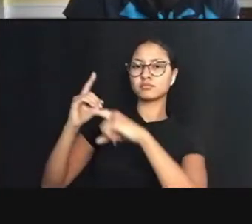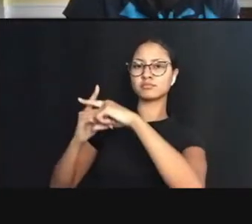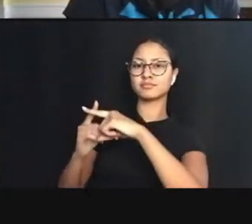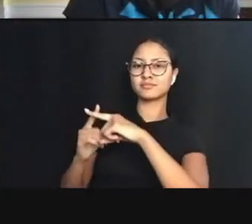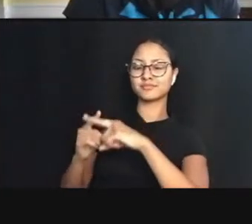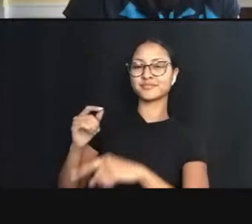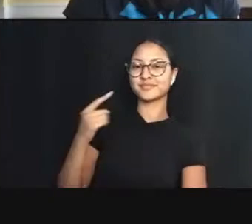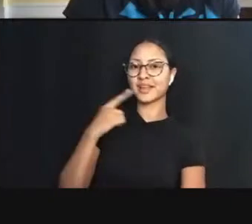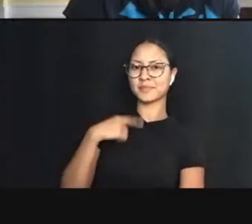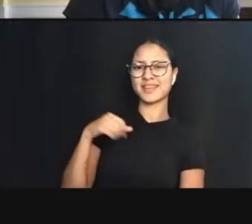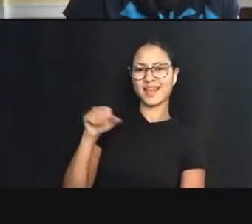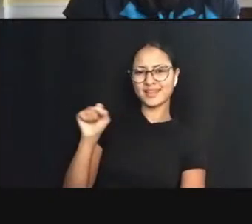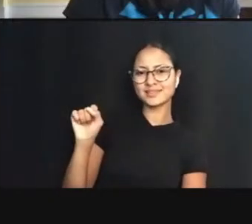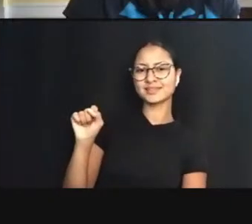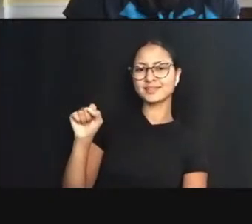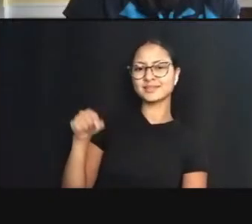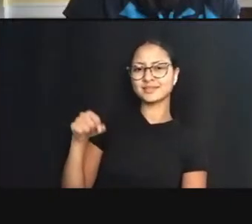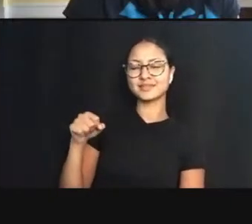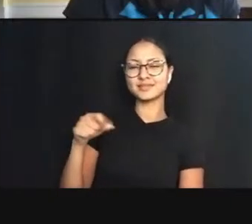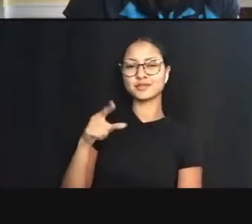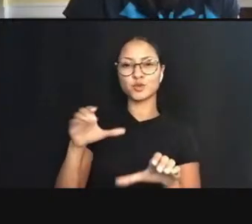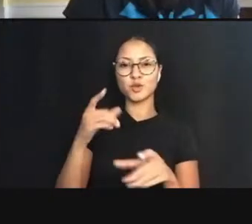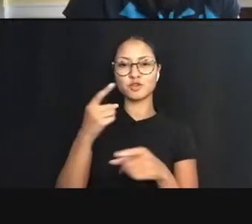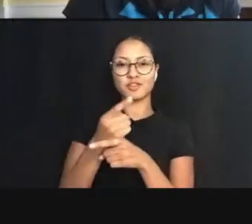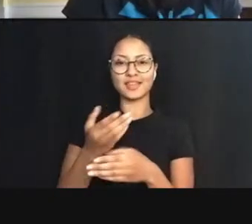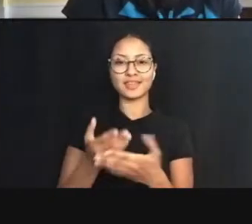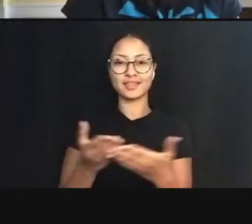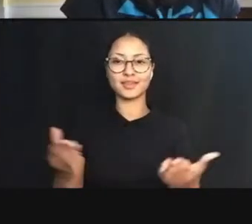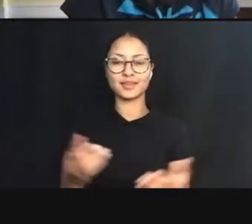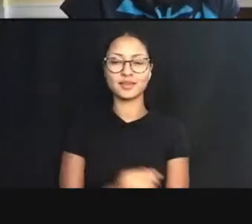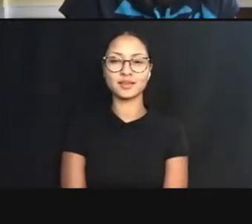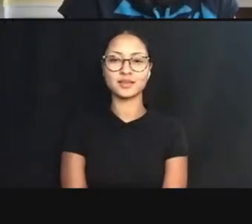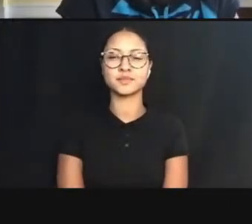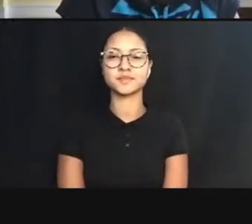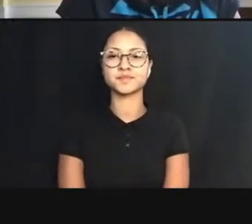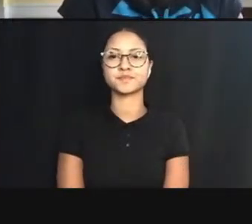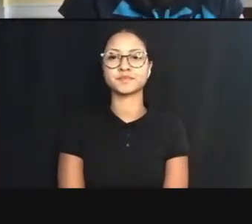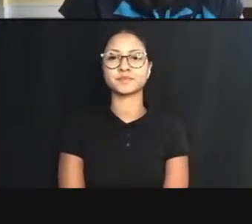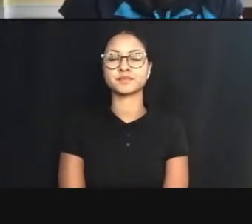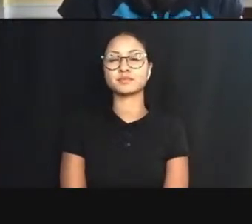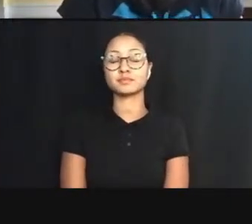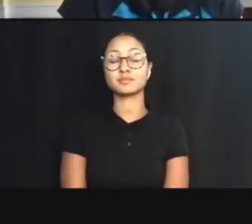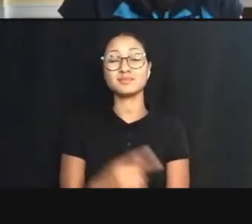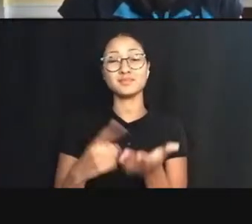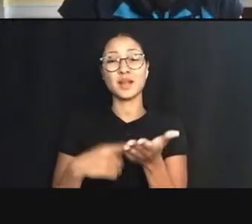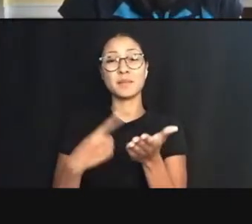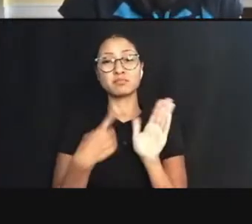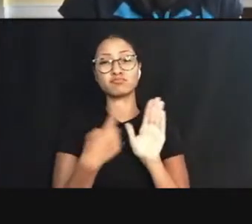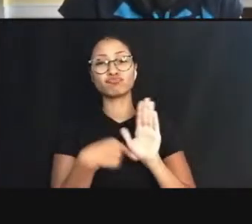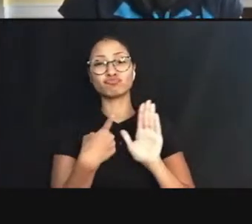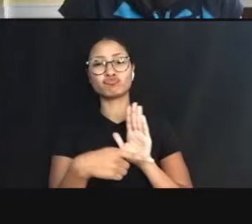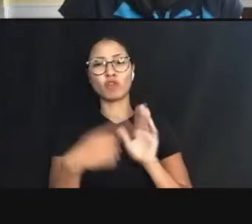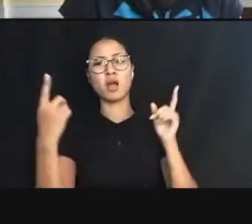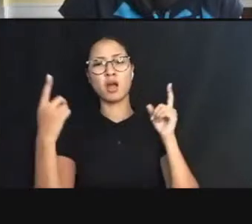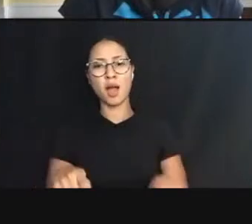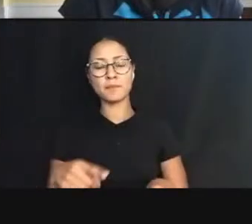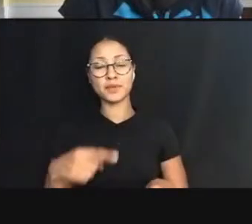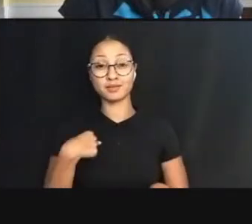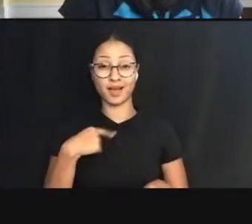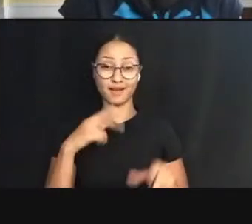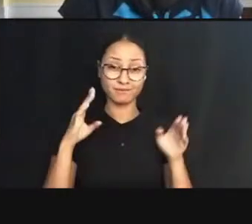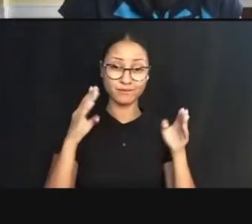misinterpreted, it's unfortunate, but it can't be where my focus is. And spirit is clear with me,